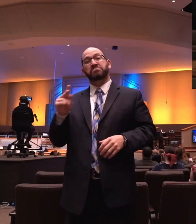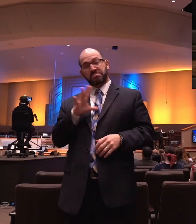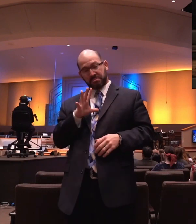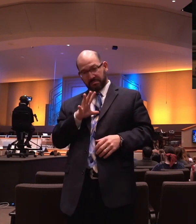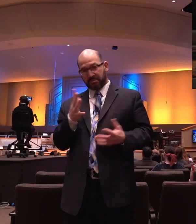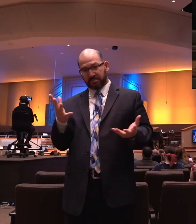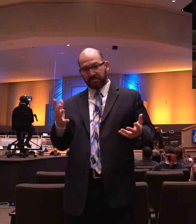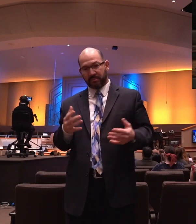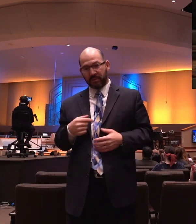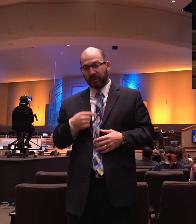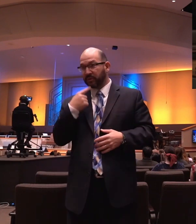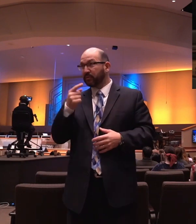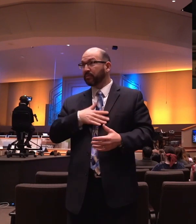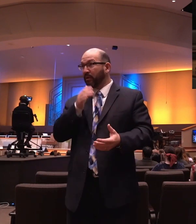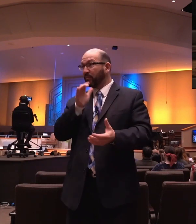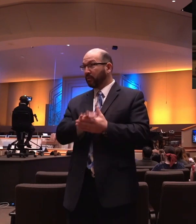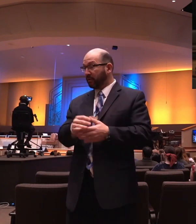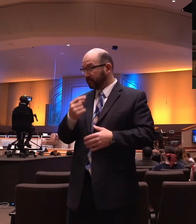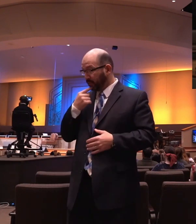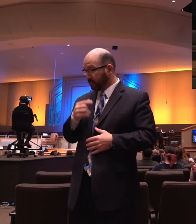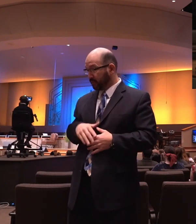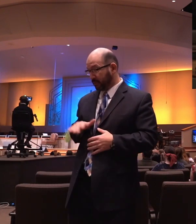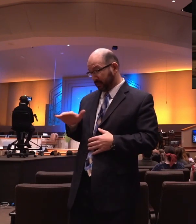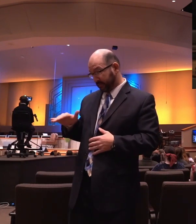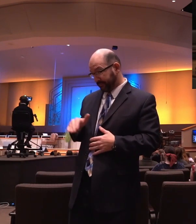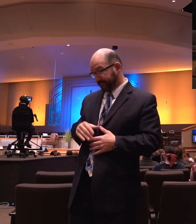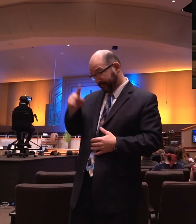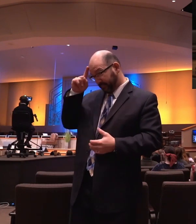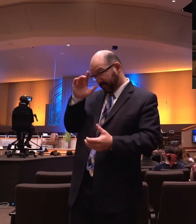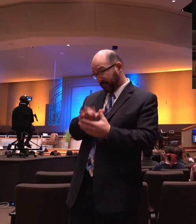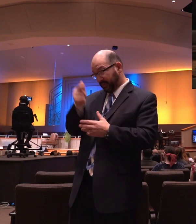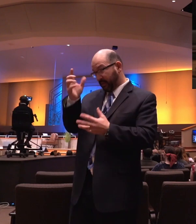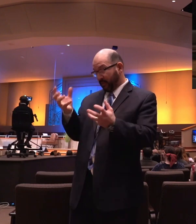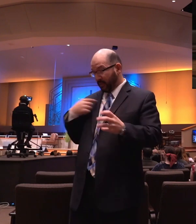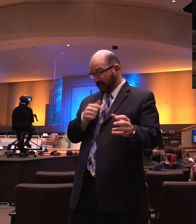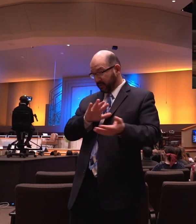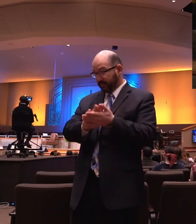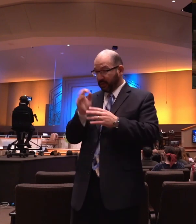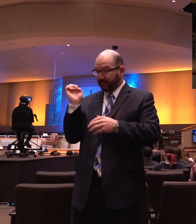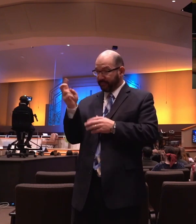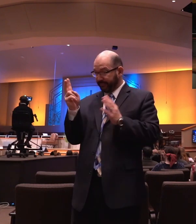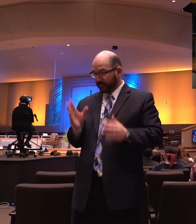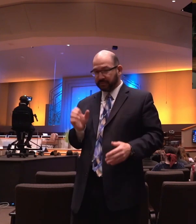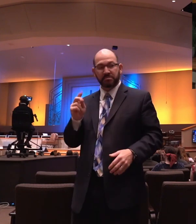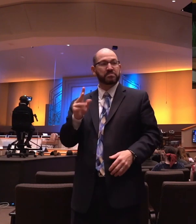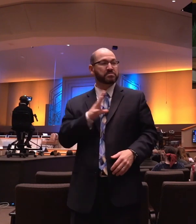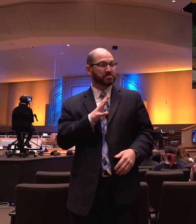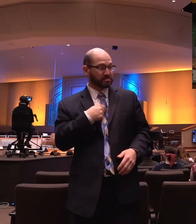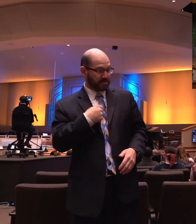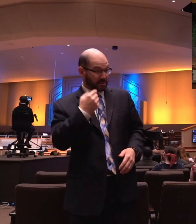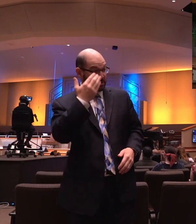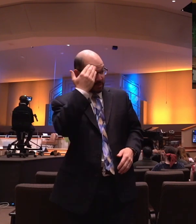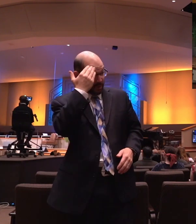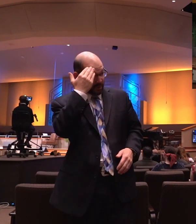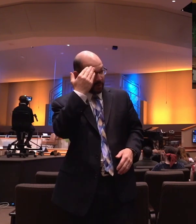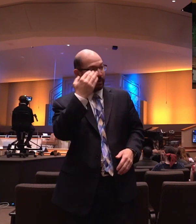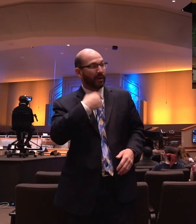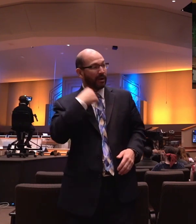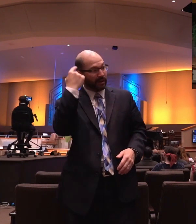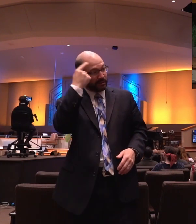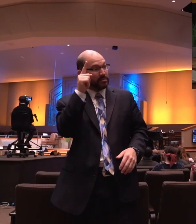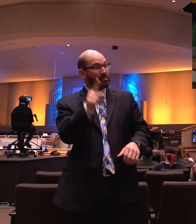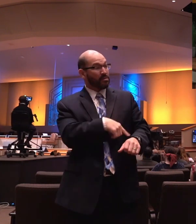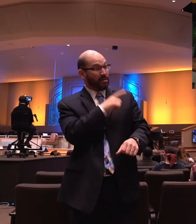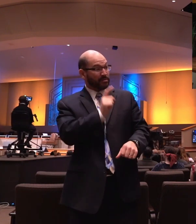so I told my wife, I said, I believe this is what God wants for us and she said, I know, I've been thinking about it for a long